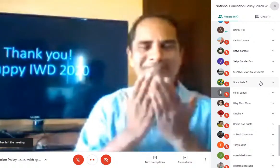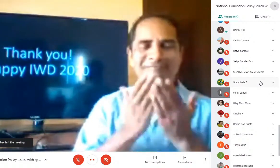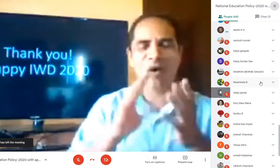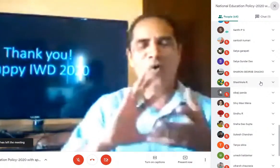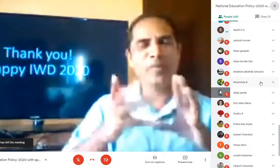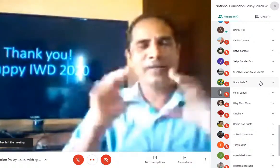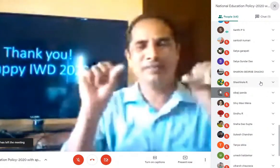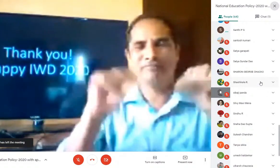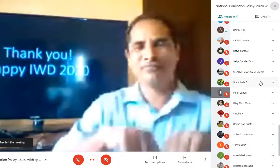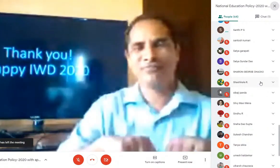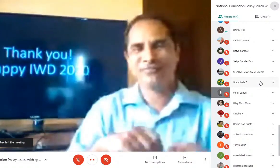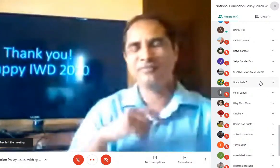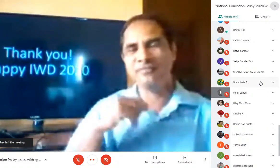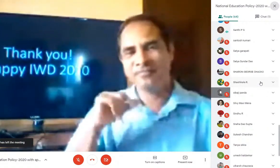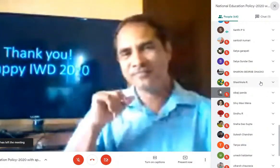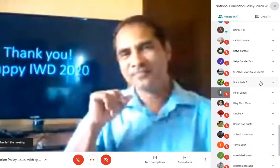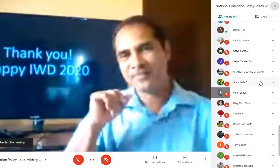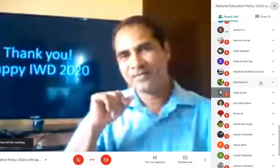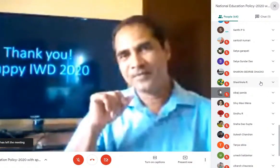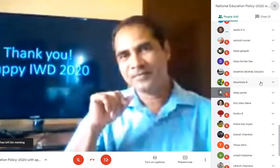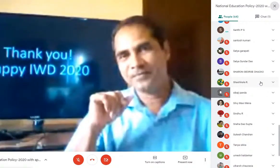the deaf people, they won't accept that.